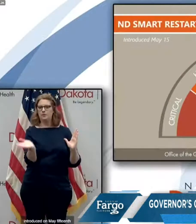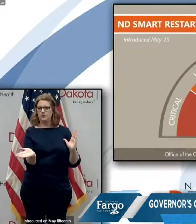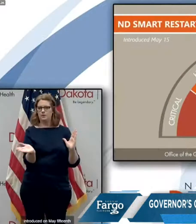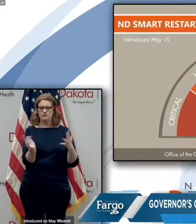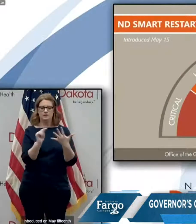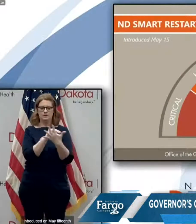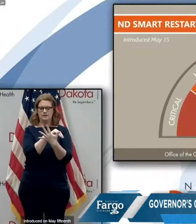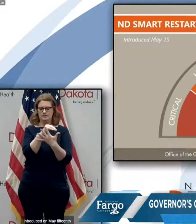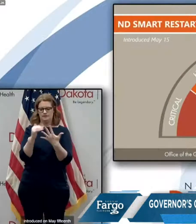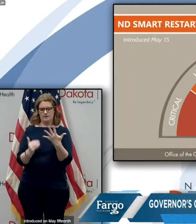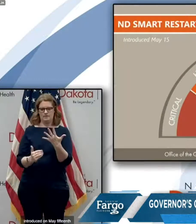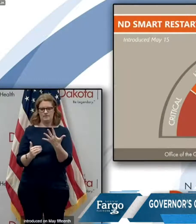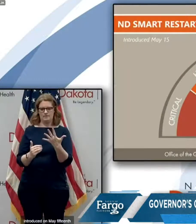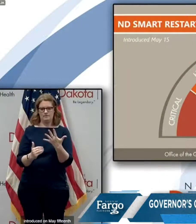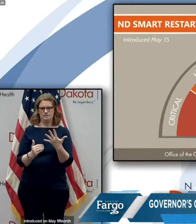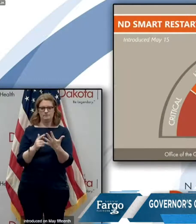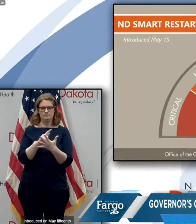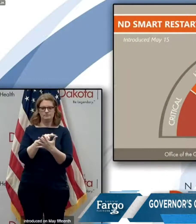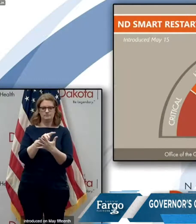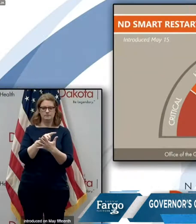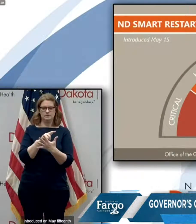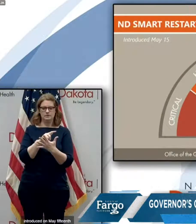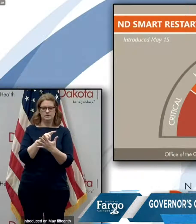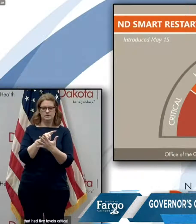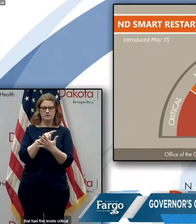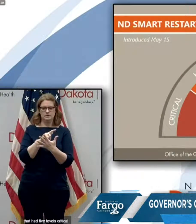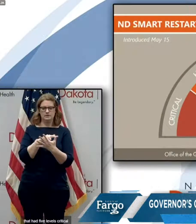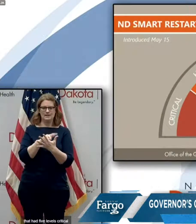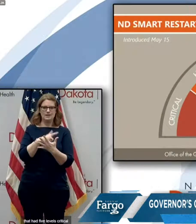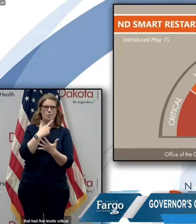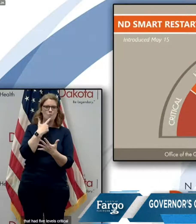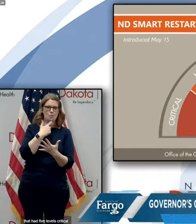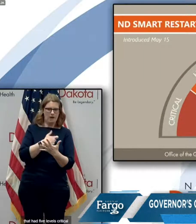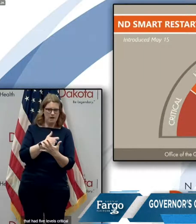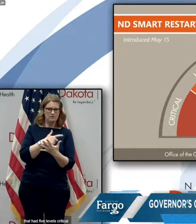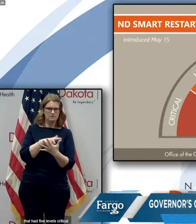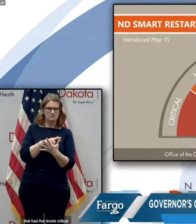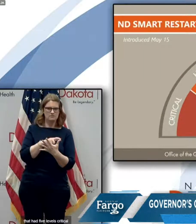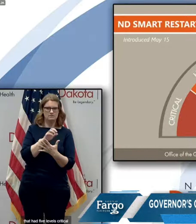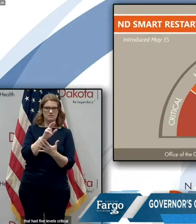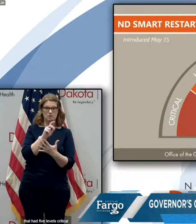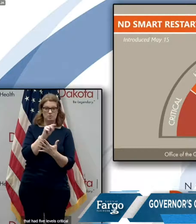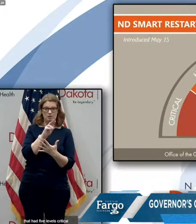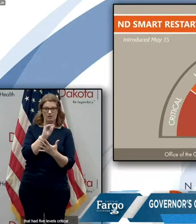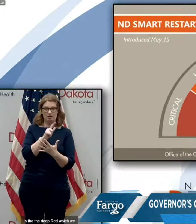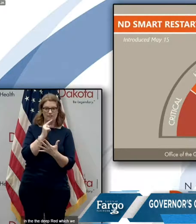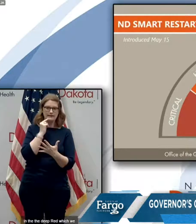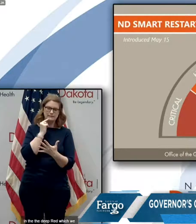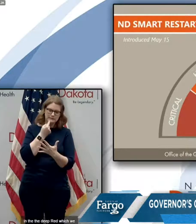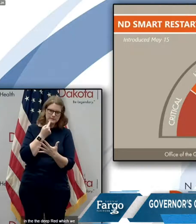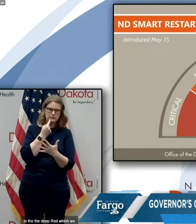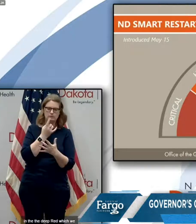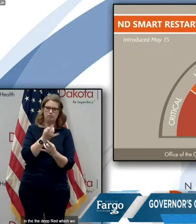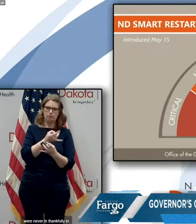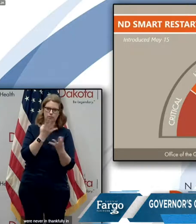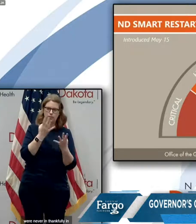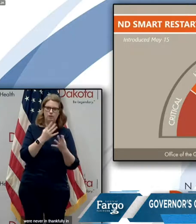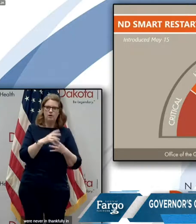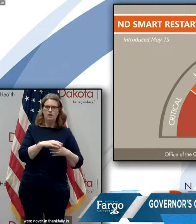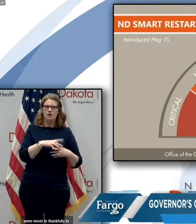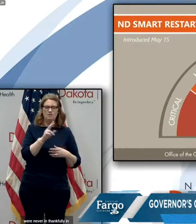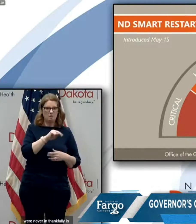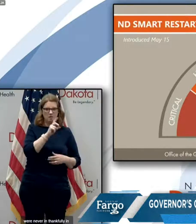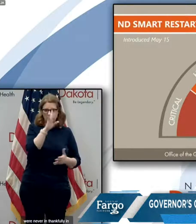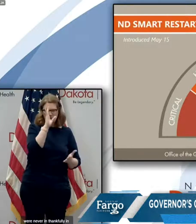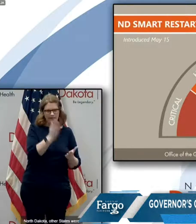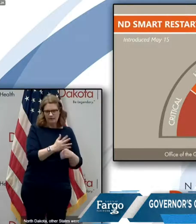levels. Critical in the deep red, which we were never in, thankfully, in North Dakota. Other states were